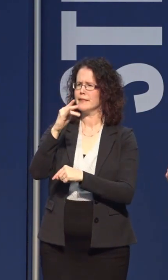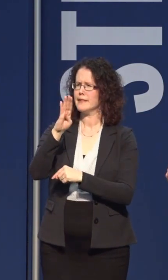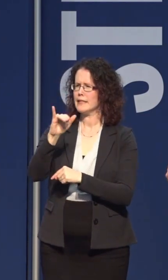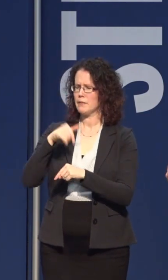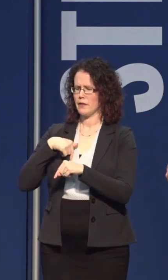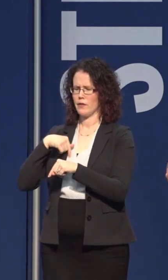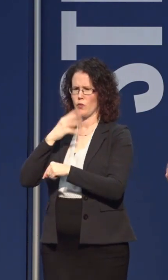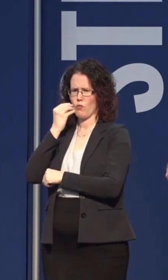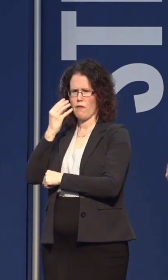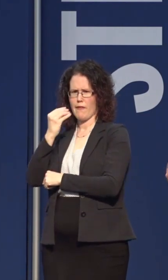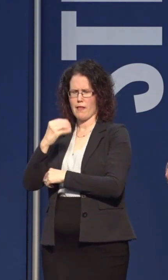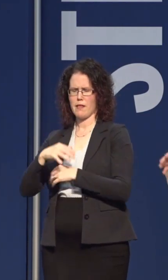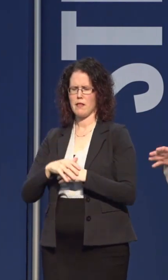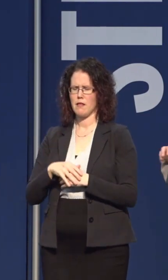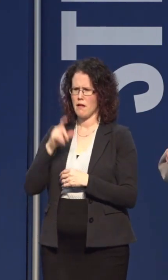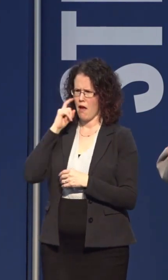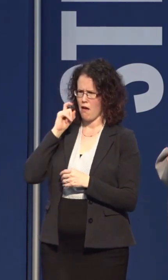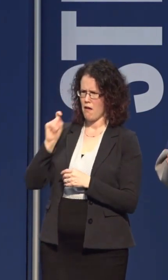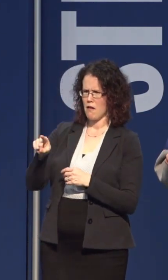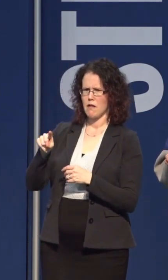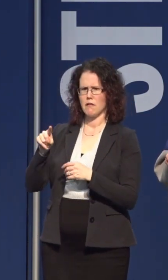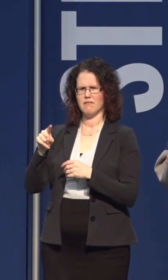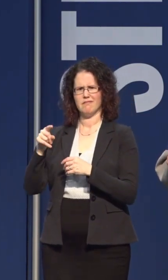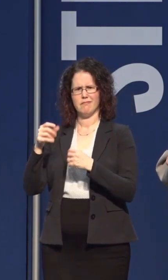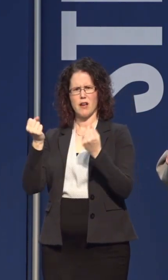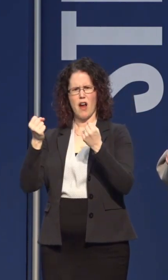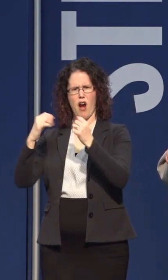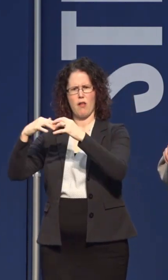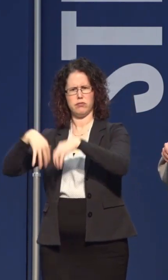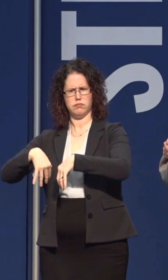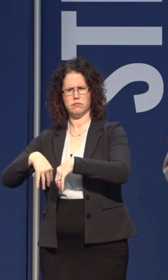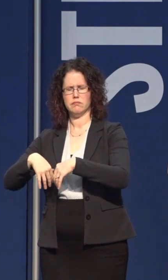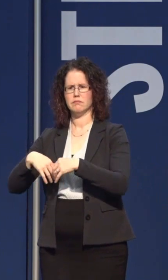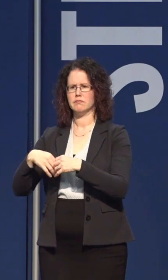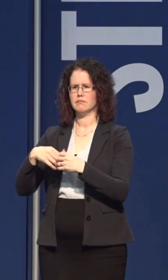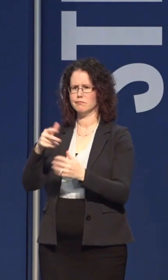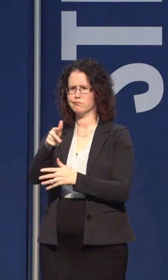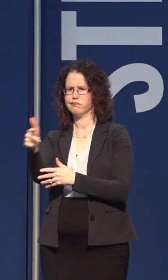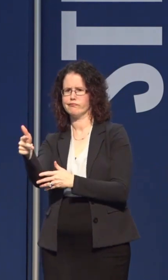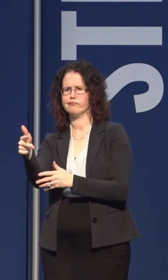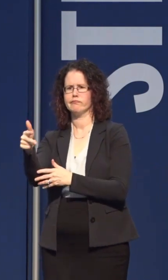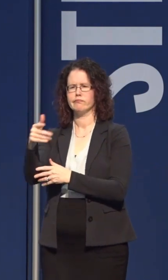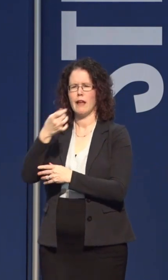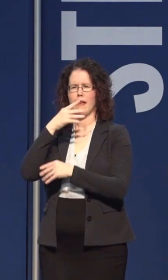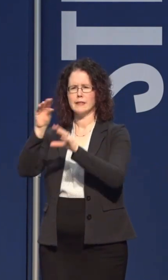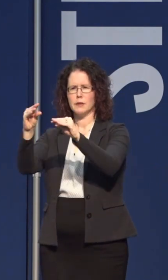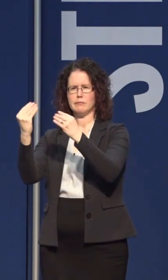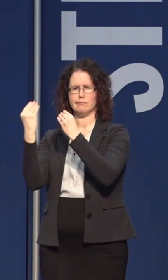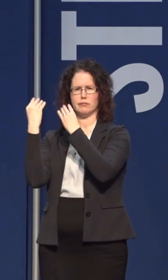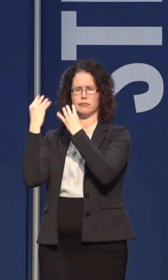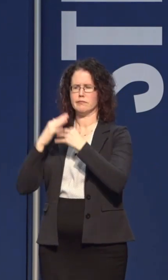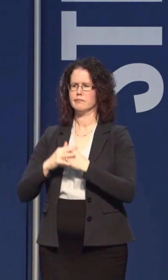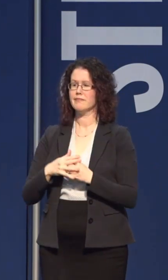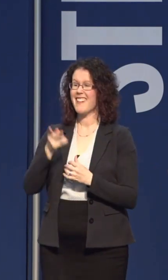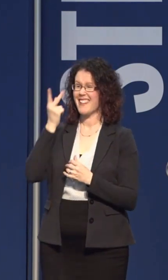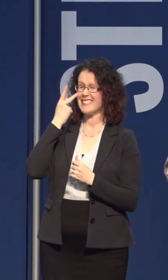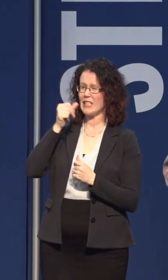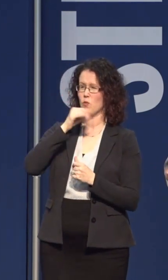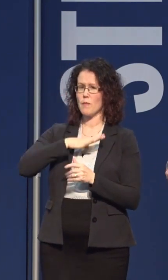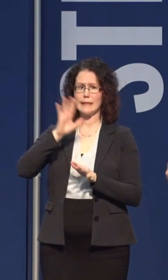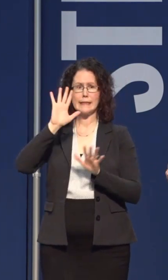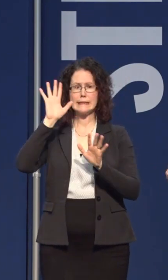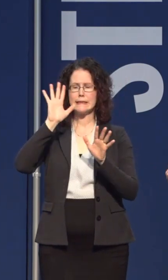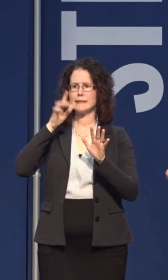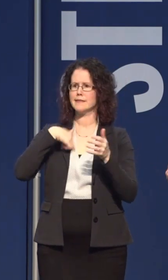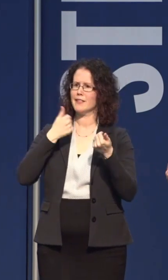flashing. And there was a lady frantically trying to wave down traffic. When I pulled over and rolled down my window, I could hear someone